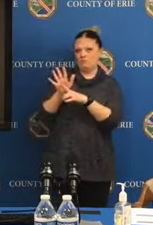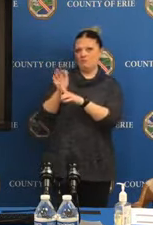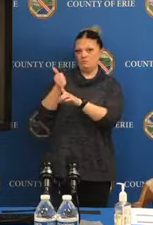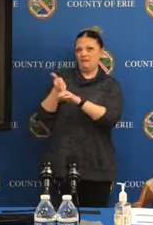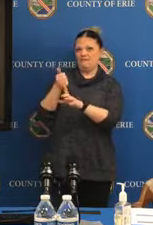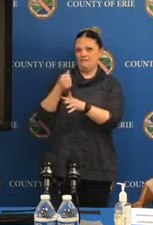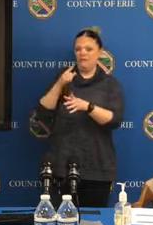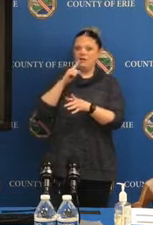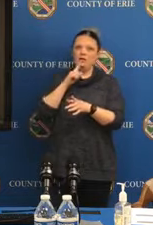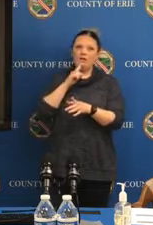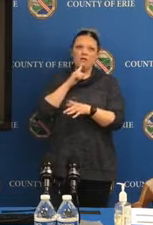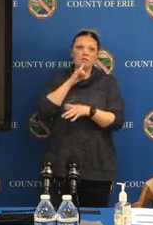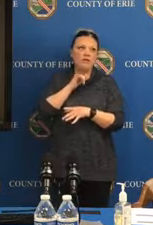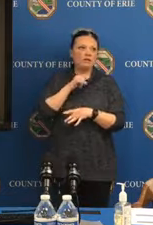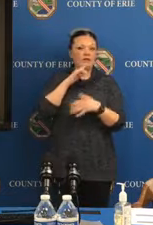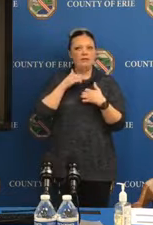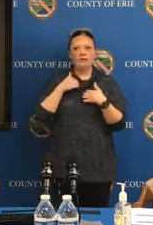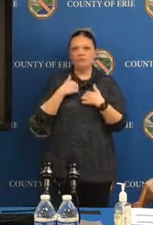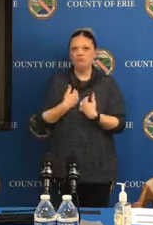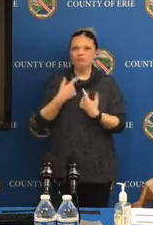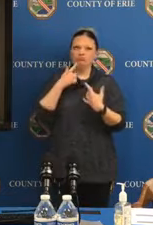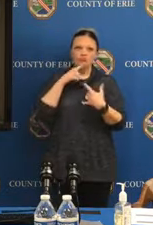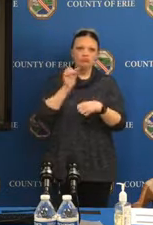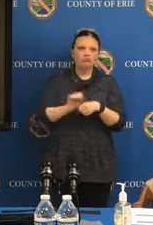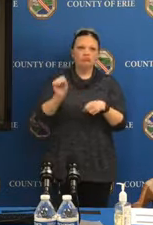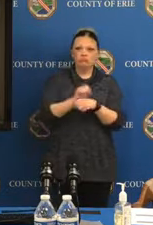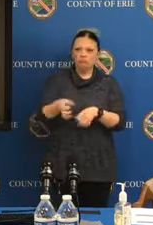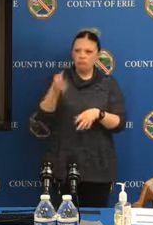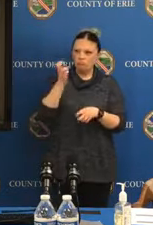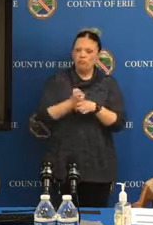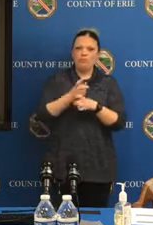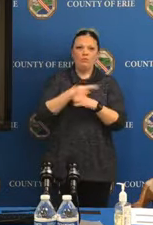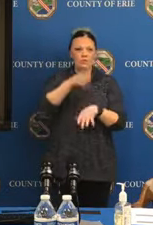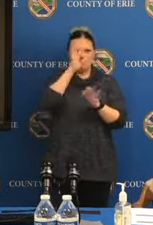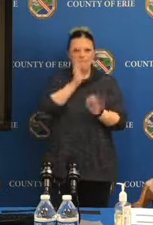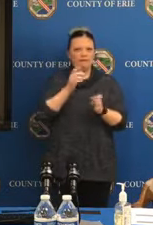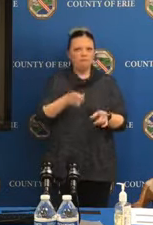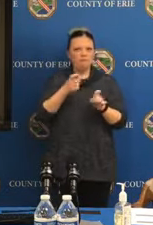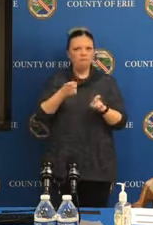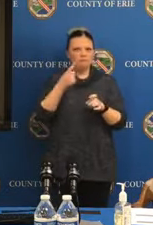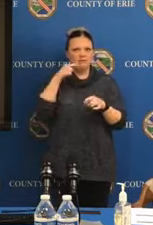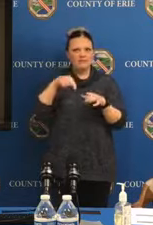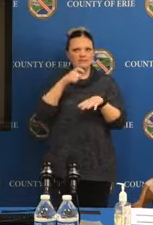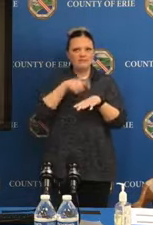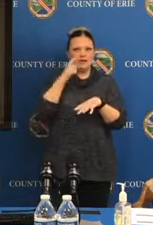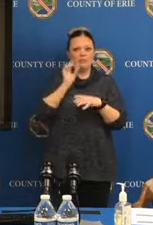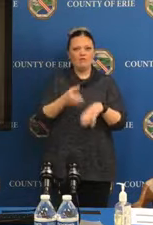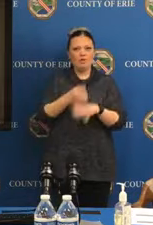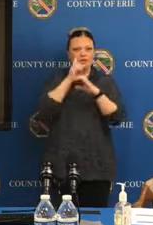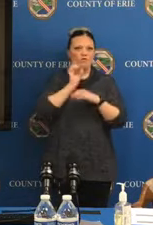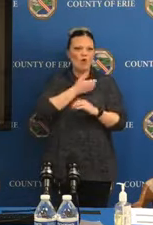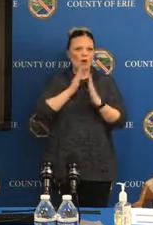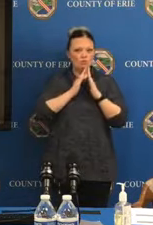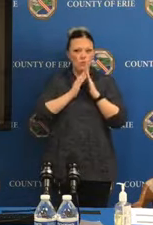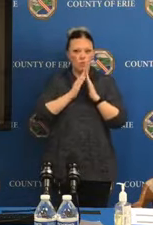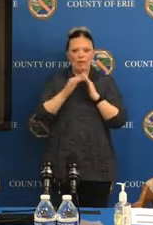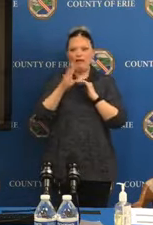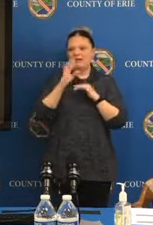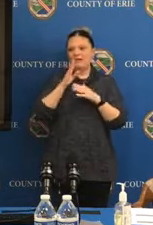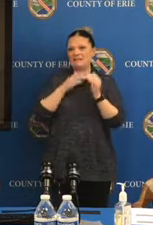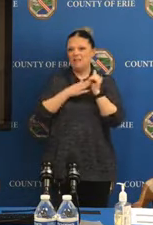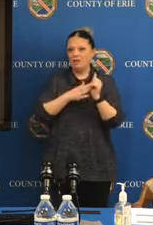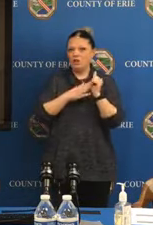been tireless and decisive in this moment of crisis for our community, and his leadership has been